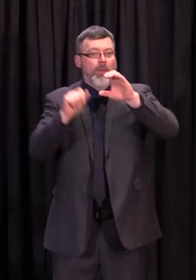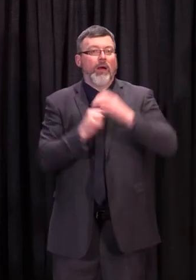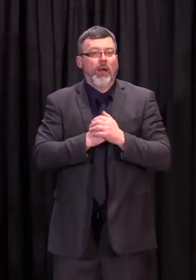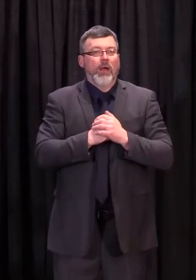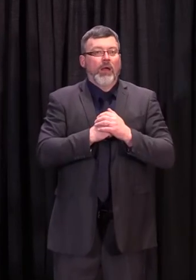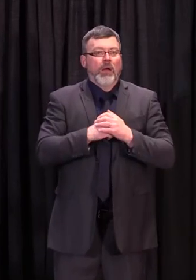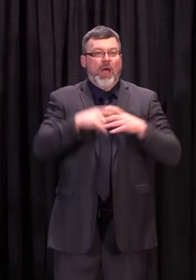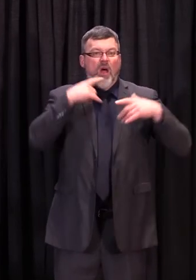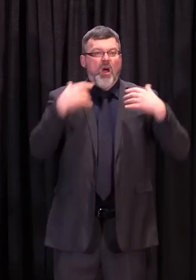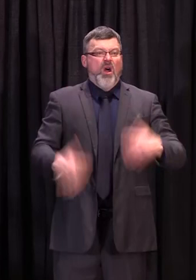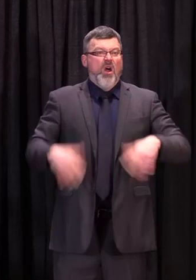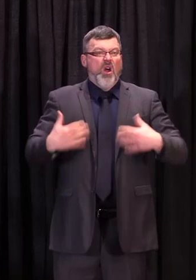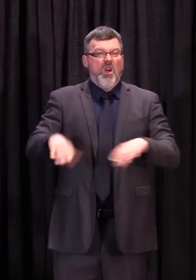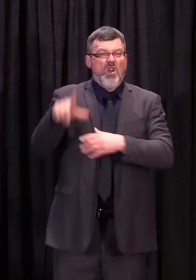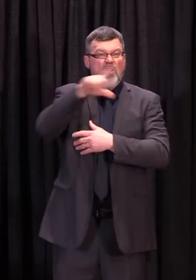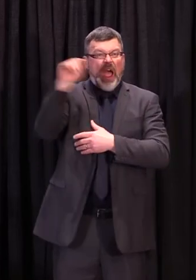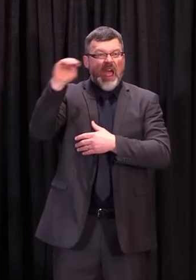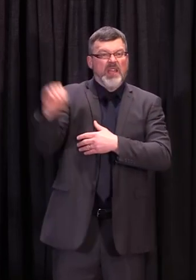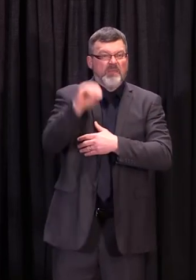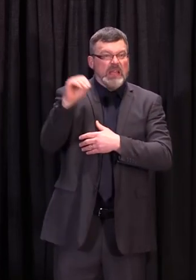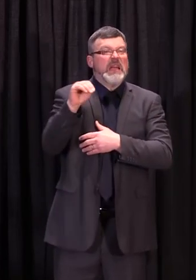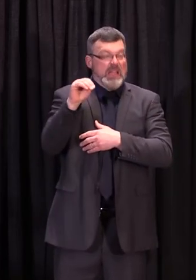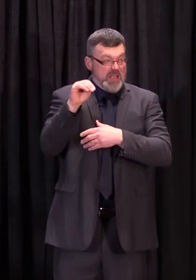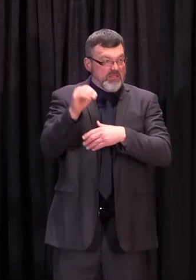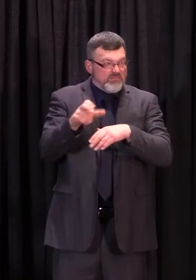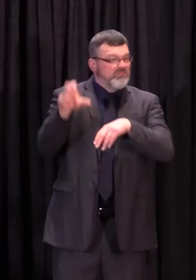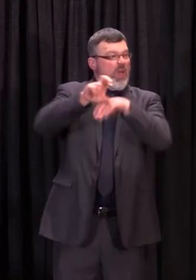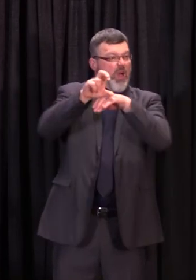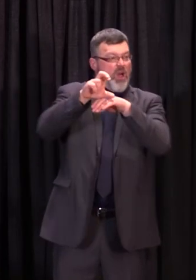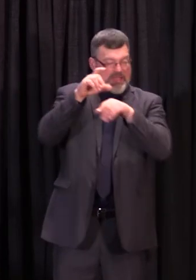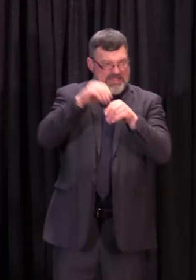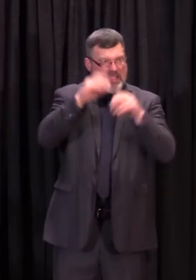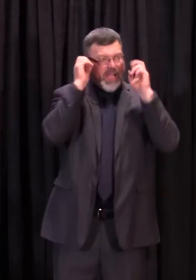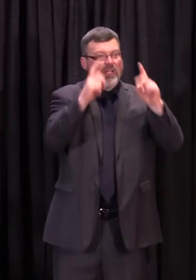fund. And that's the easy part.